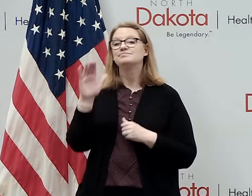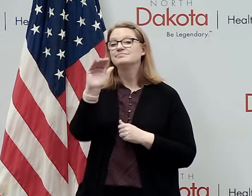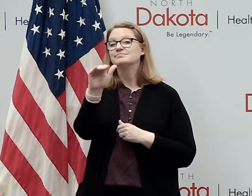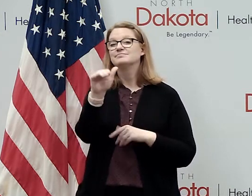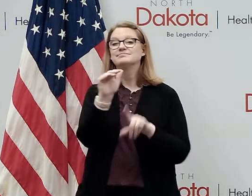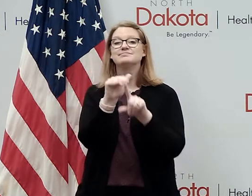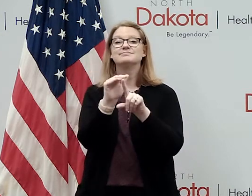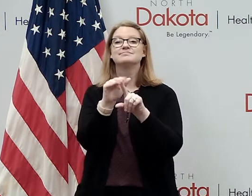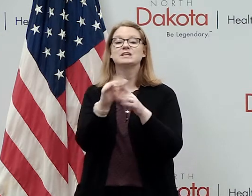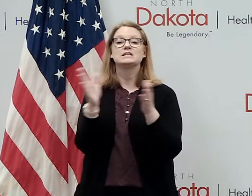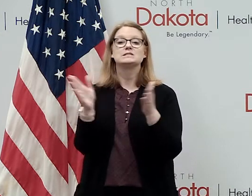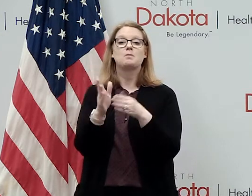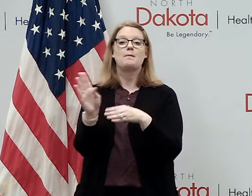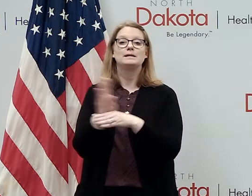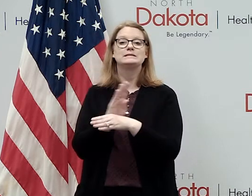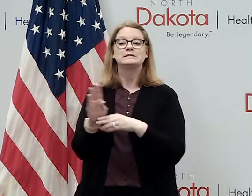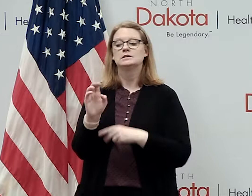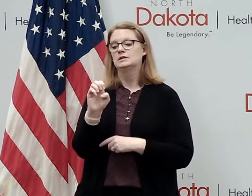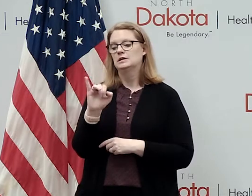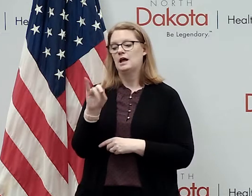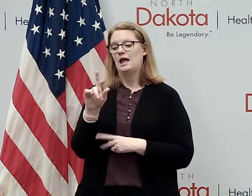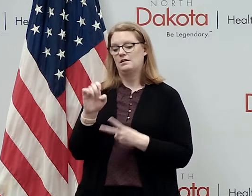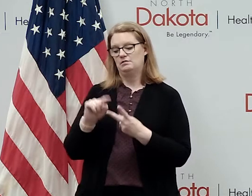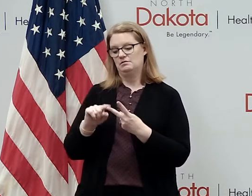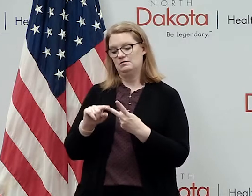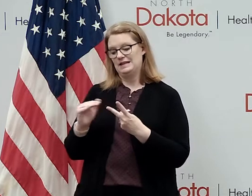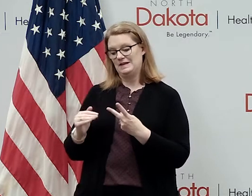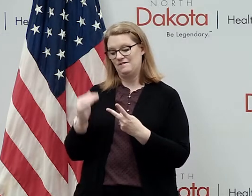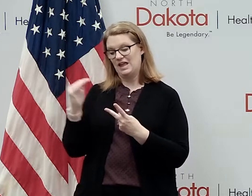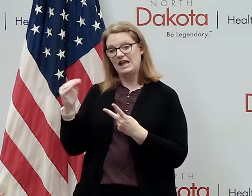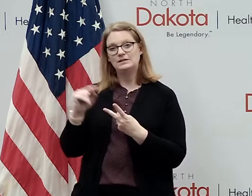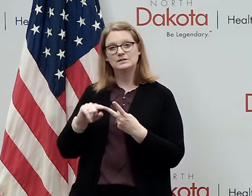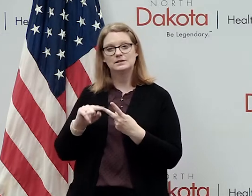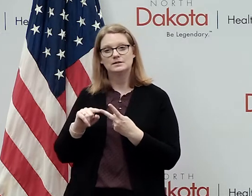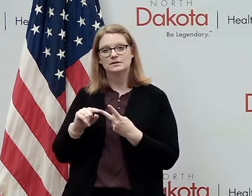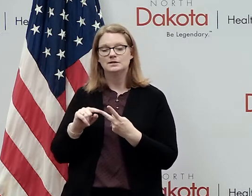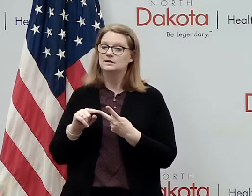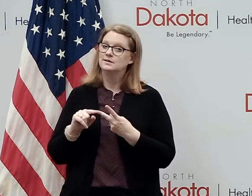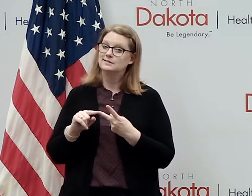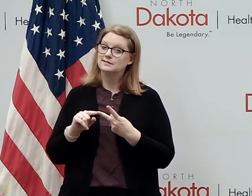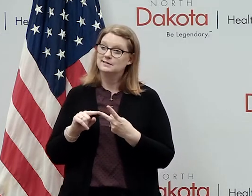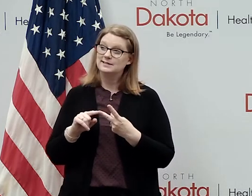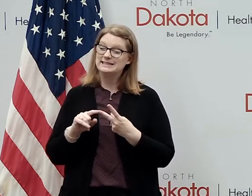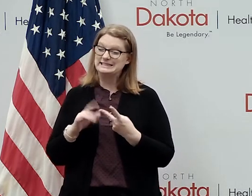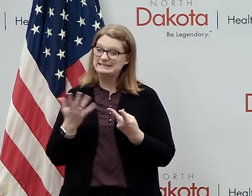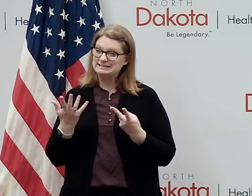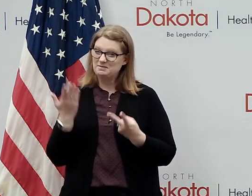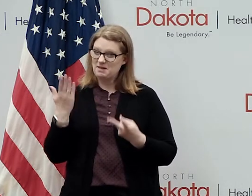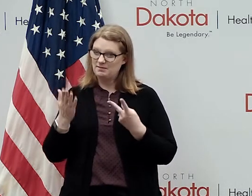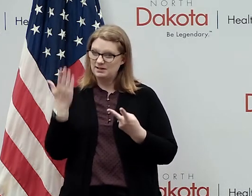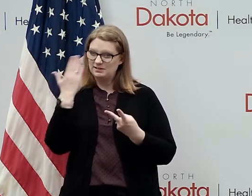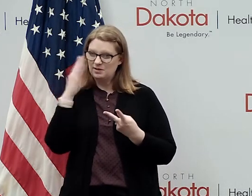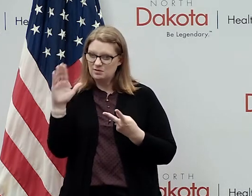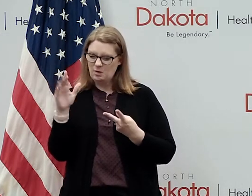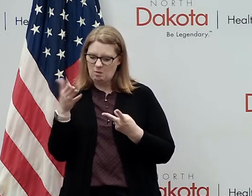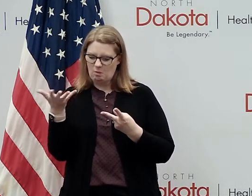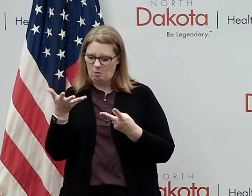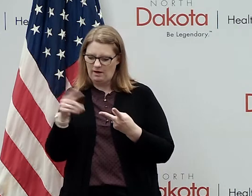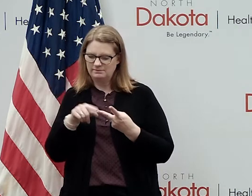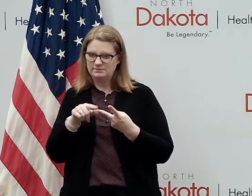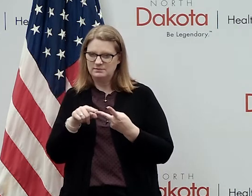businesses to understand the EIDL Advance. These are maybe not as well known as the